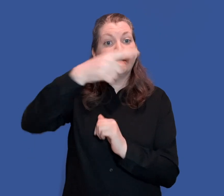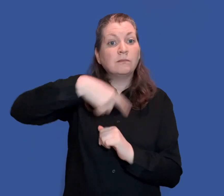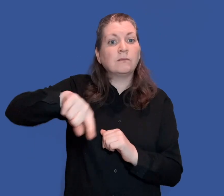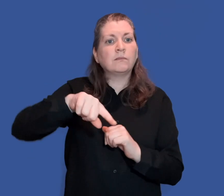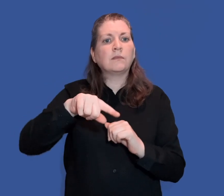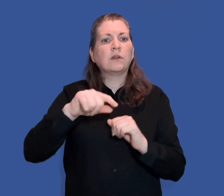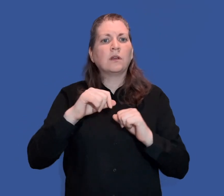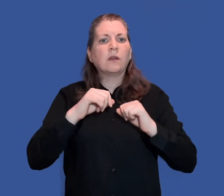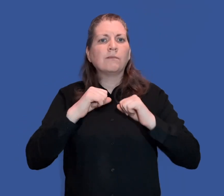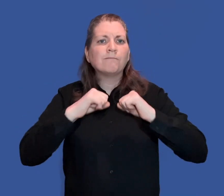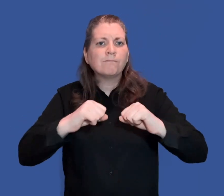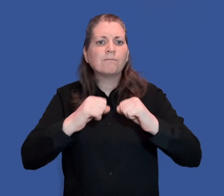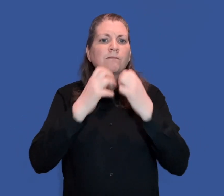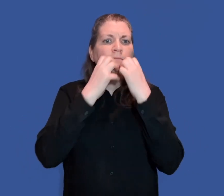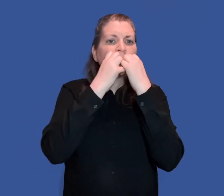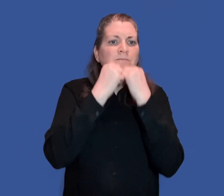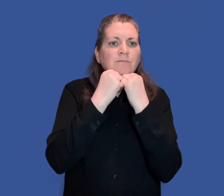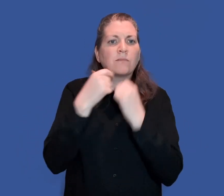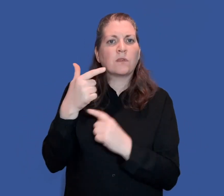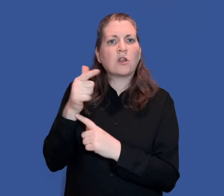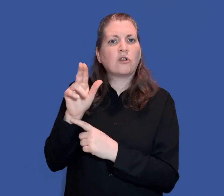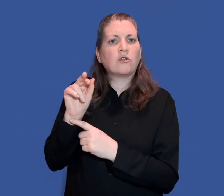and State Preservation Grant Program as well.